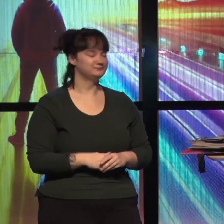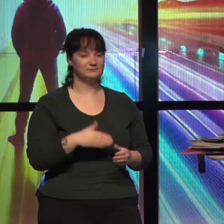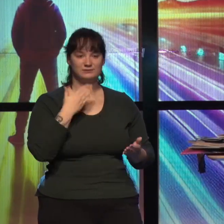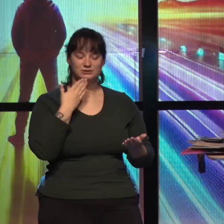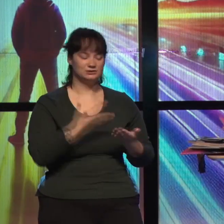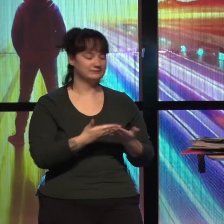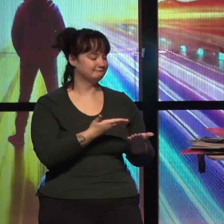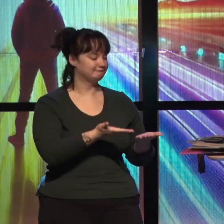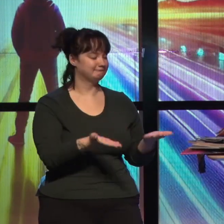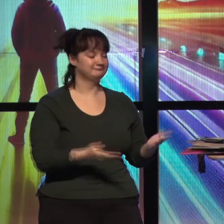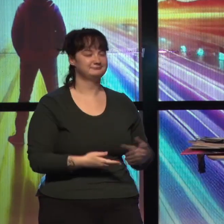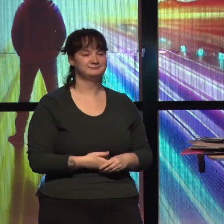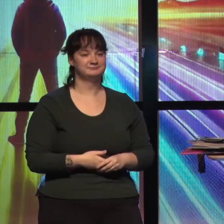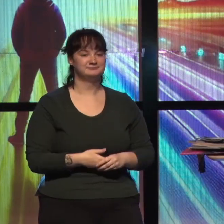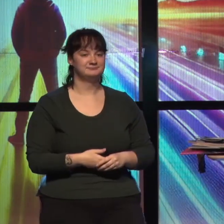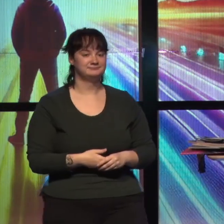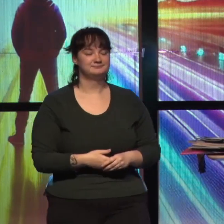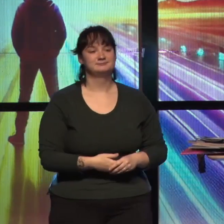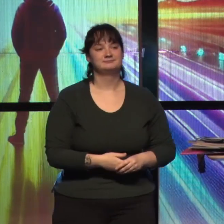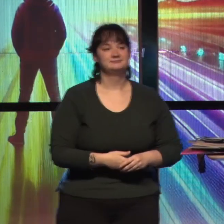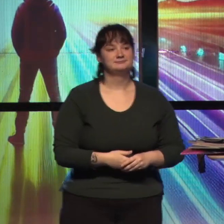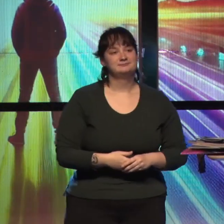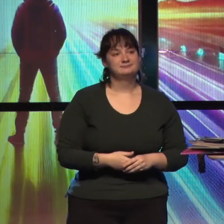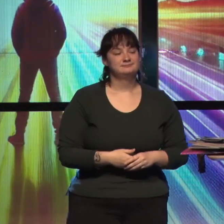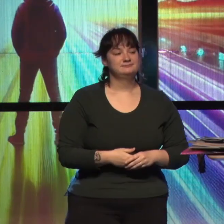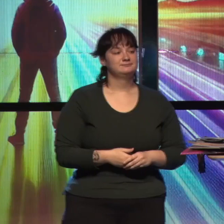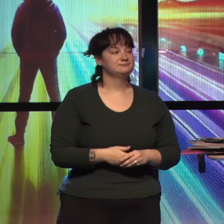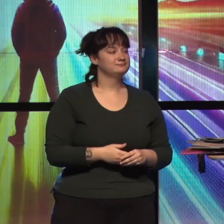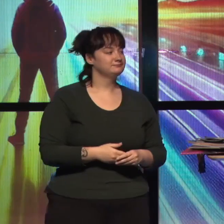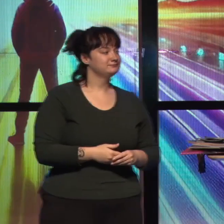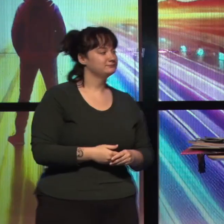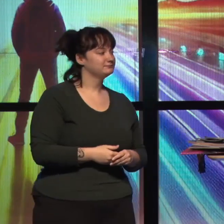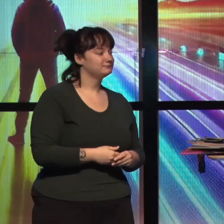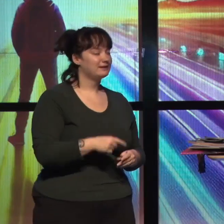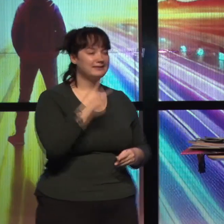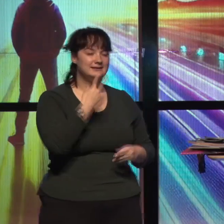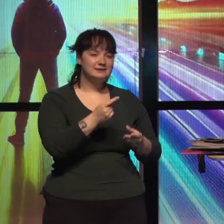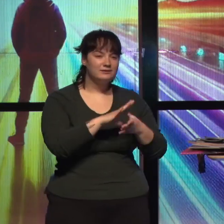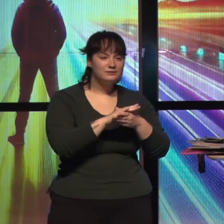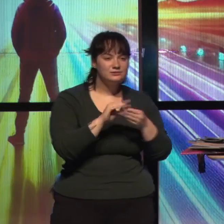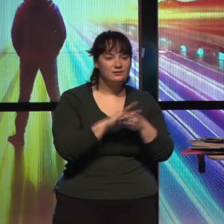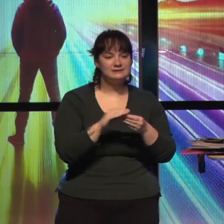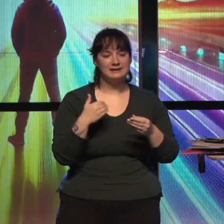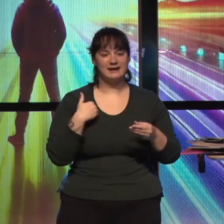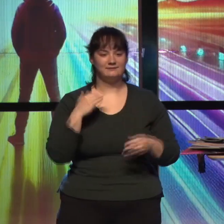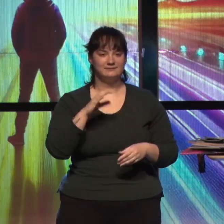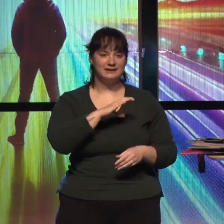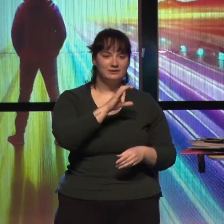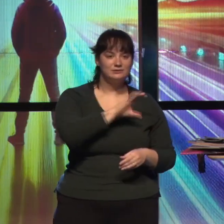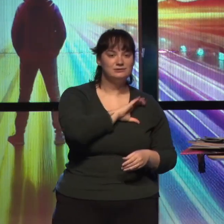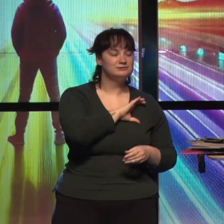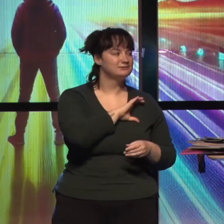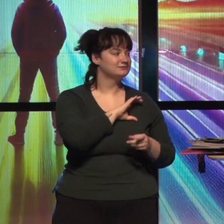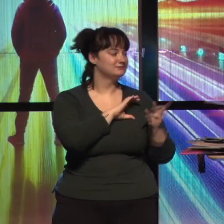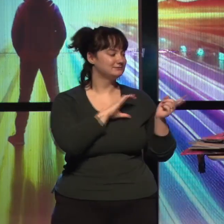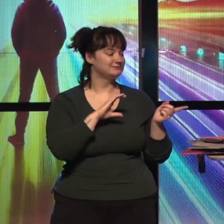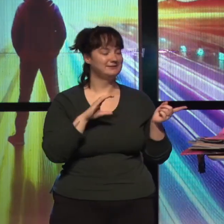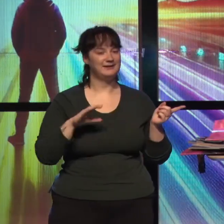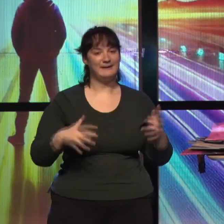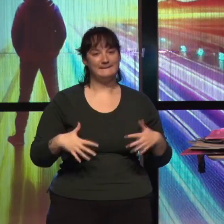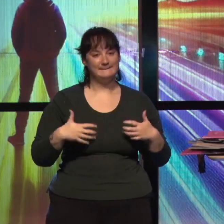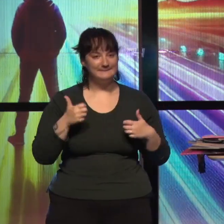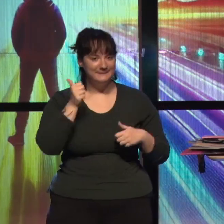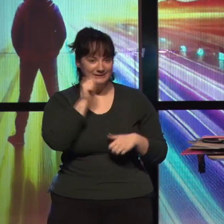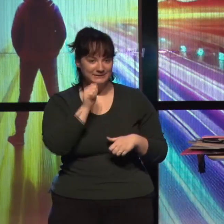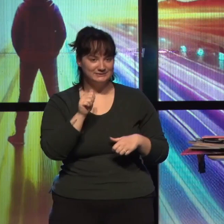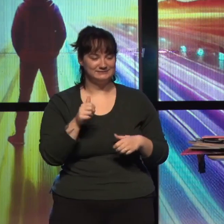stuff, right? So, but I love it, right? I love it because like they tell these stories and they have these characters. This was Mean Girls. I didn't know quite what to expect